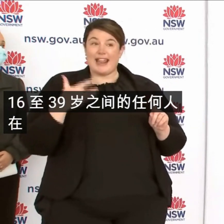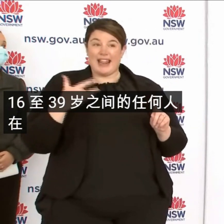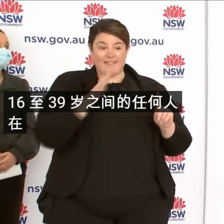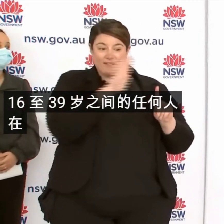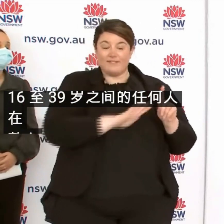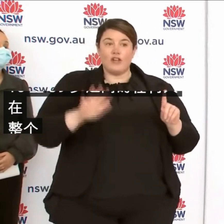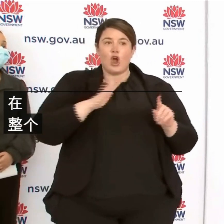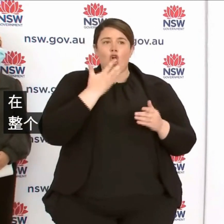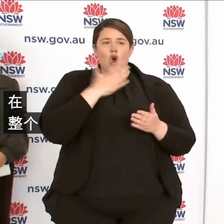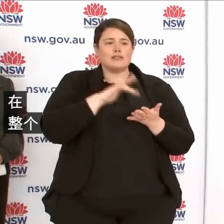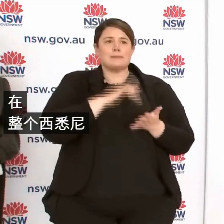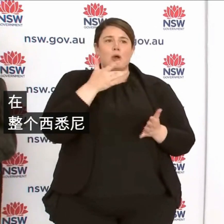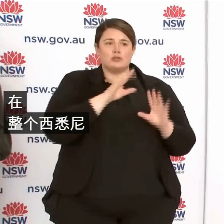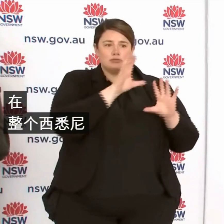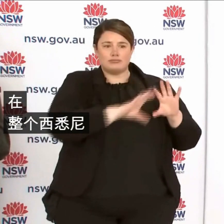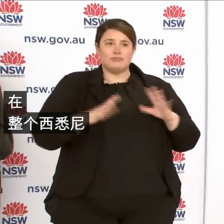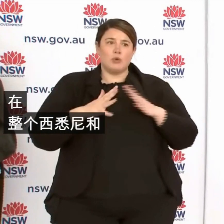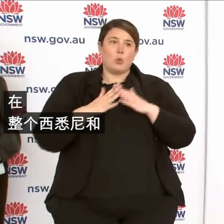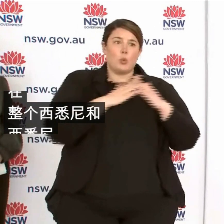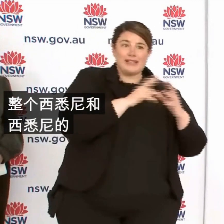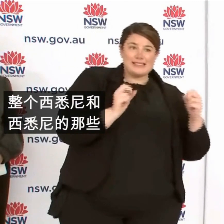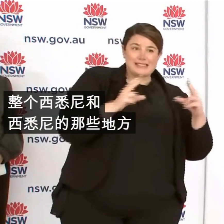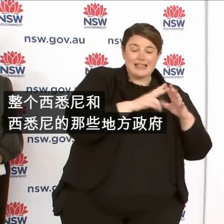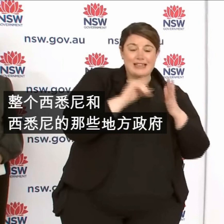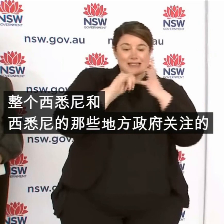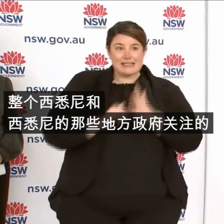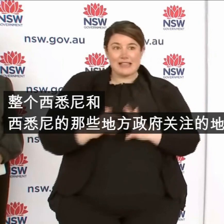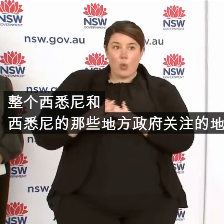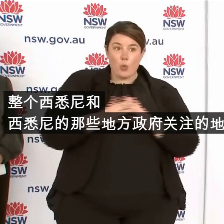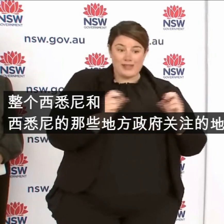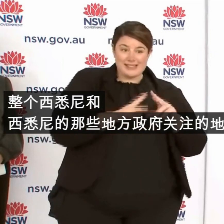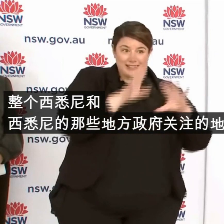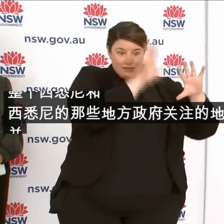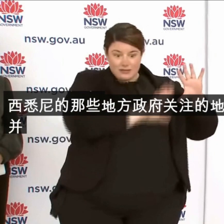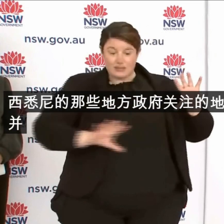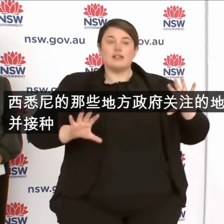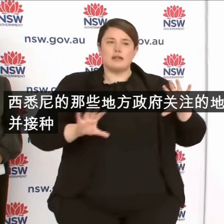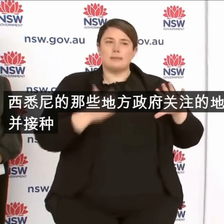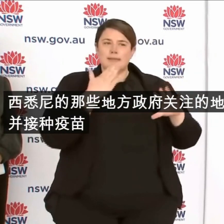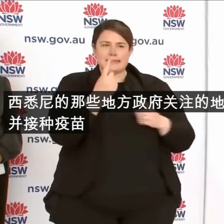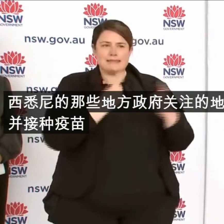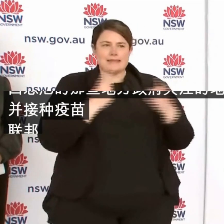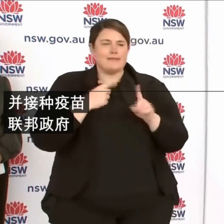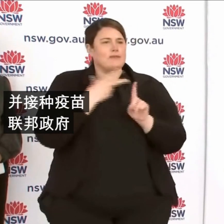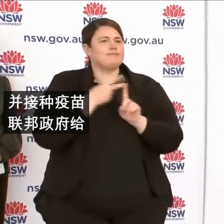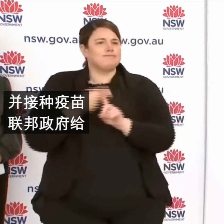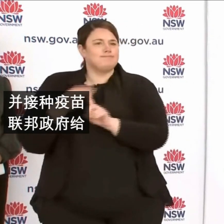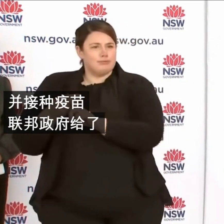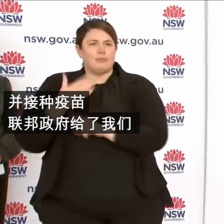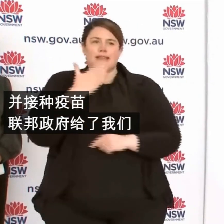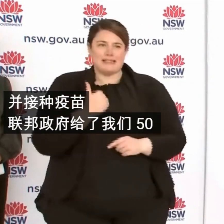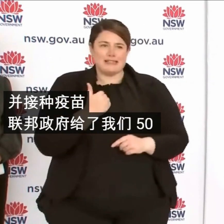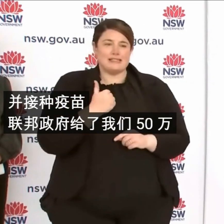local government areas of concern throughout Western Sydney and southwestern Sydney, please come forward and get vaccinated. The federal government gave